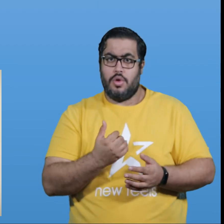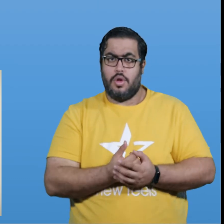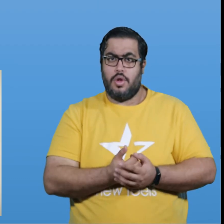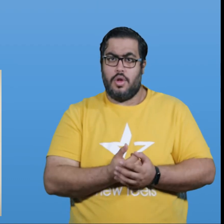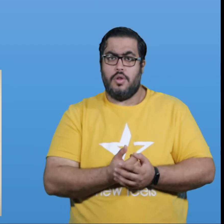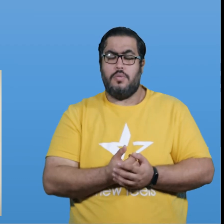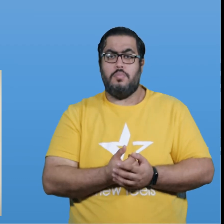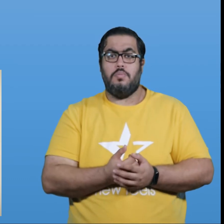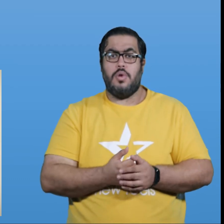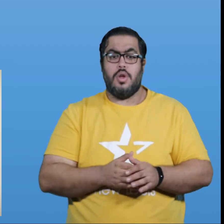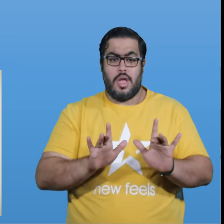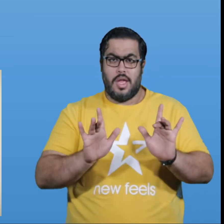We have the word initiative.